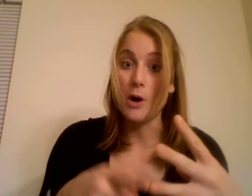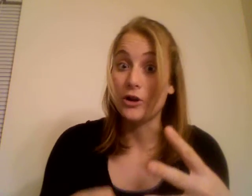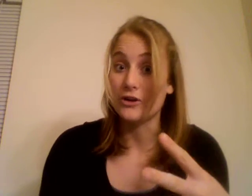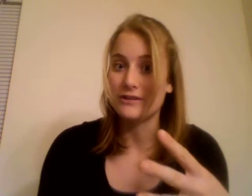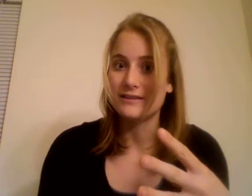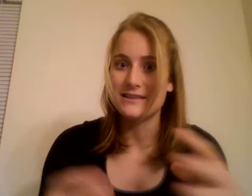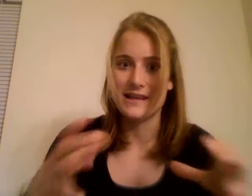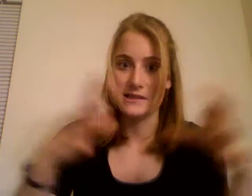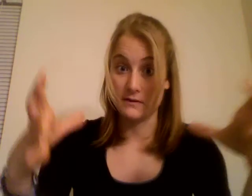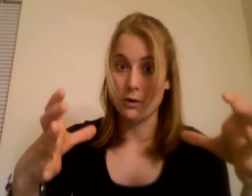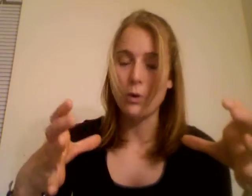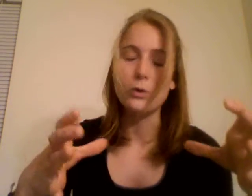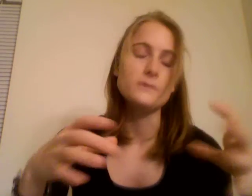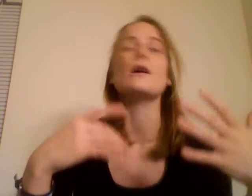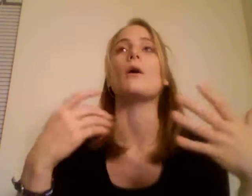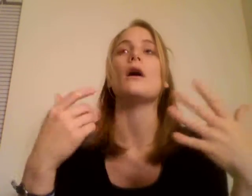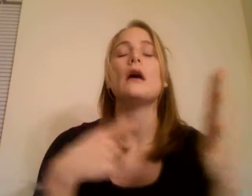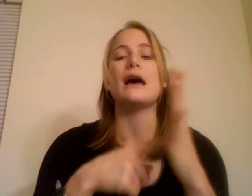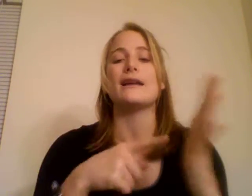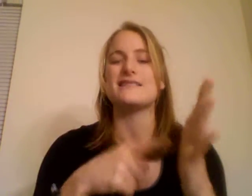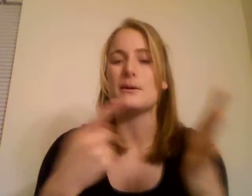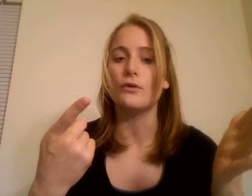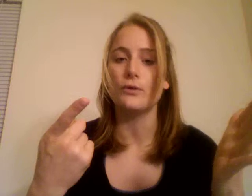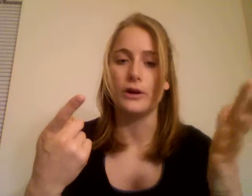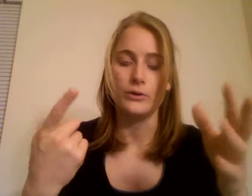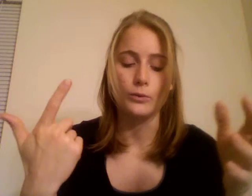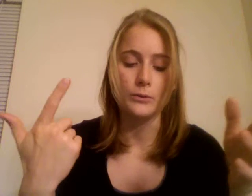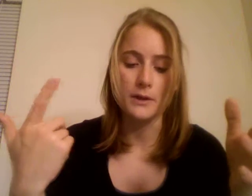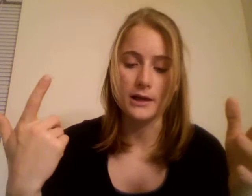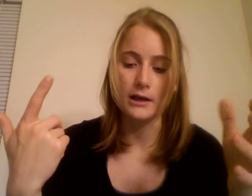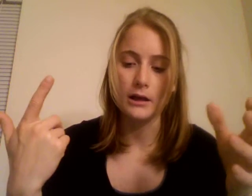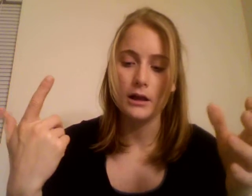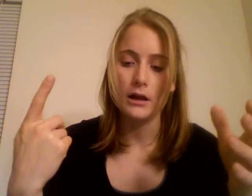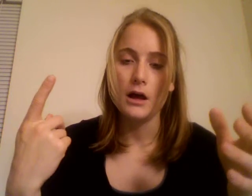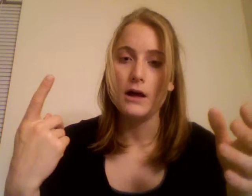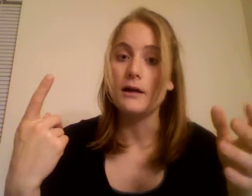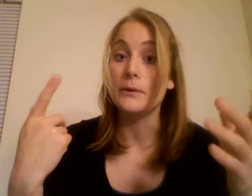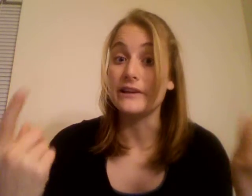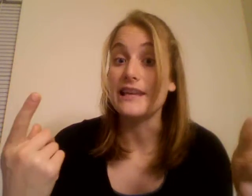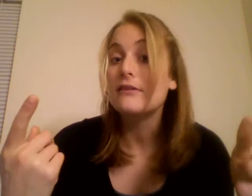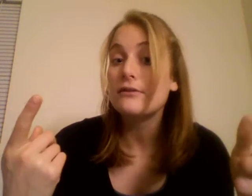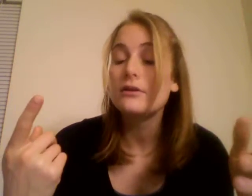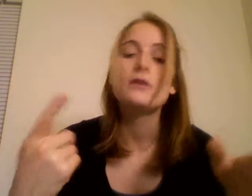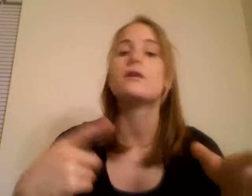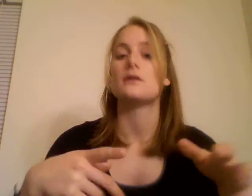smaller signs of the whole. So an example for you would be believe.